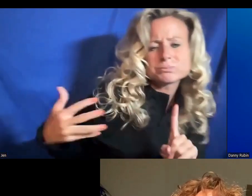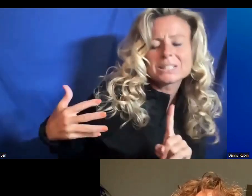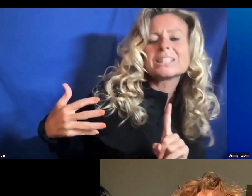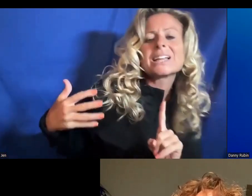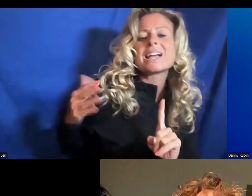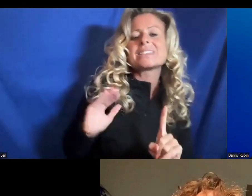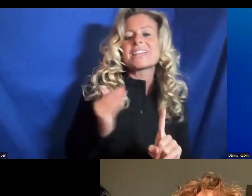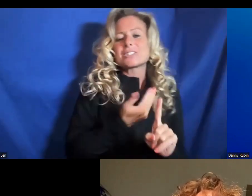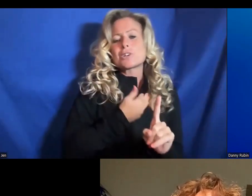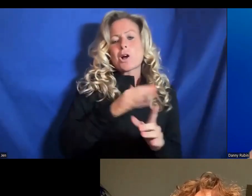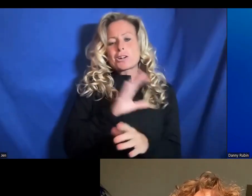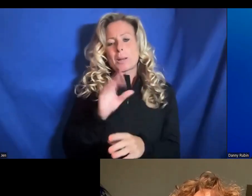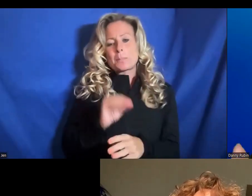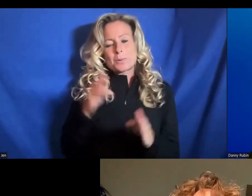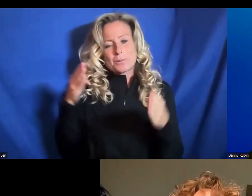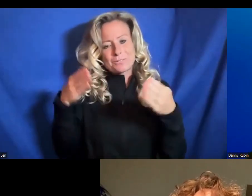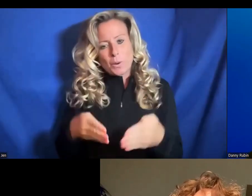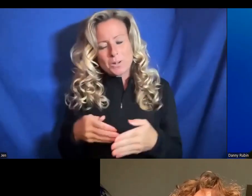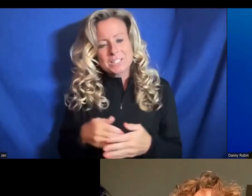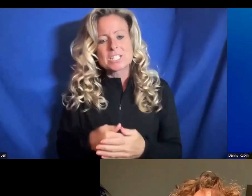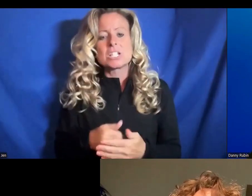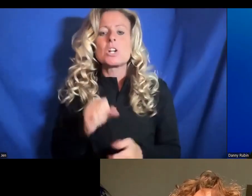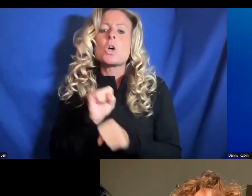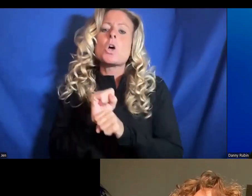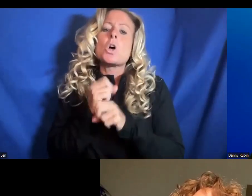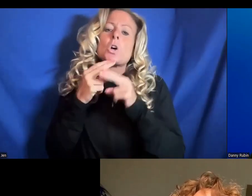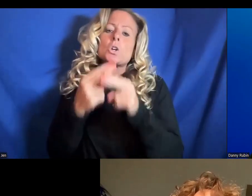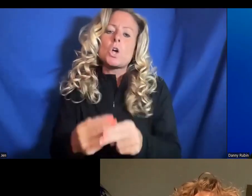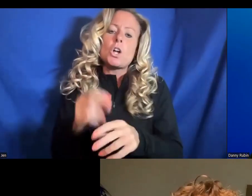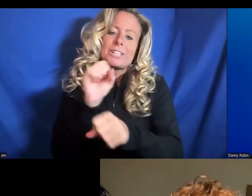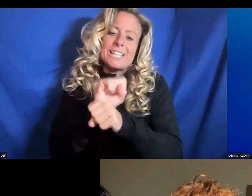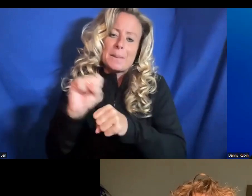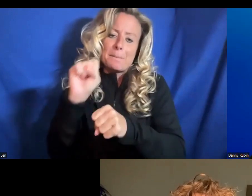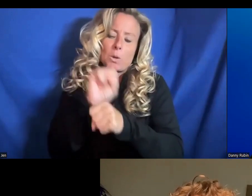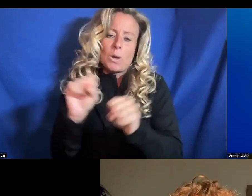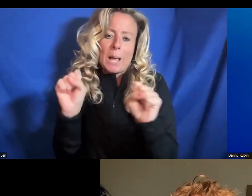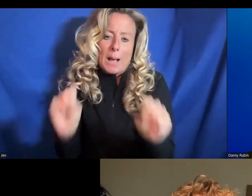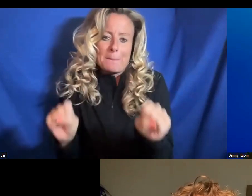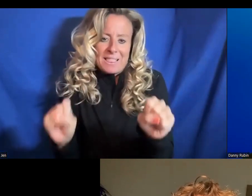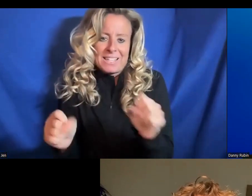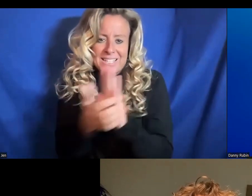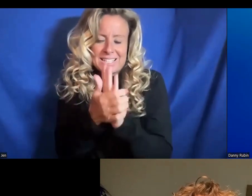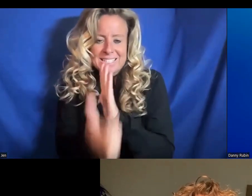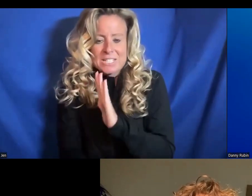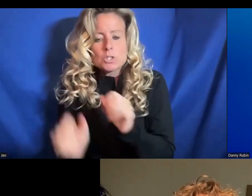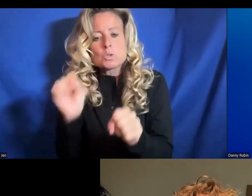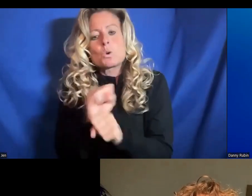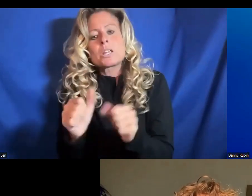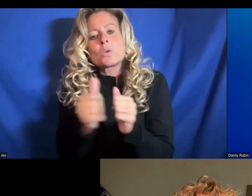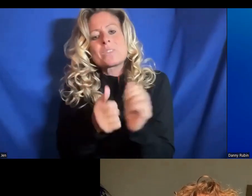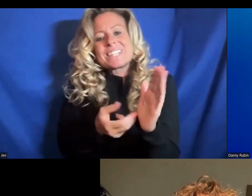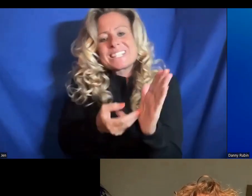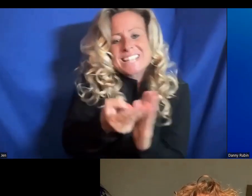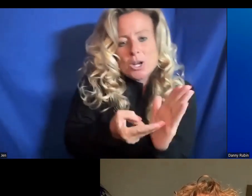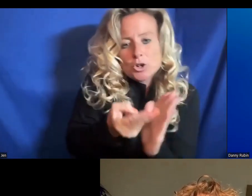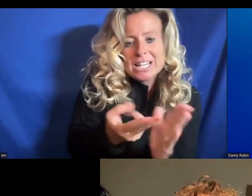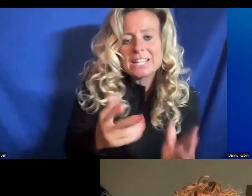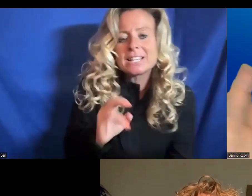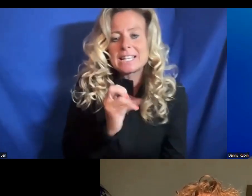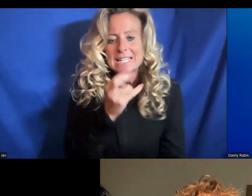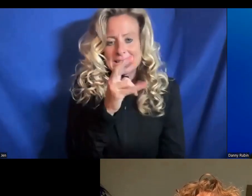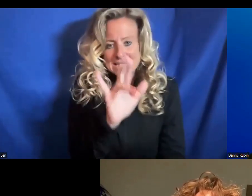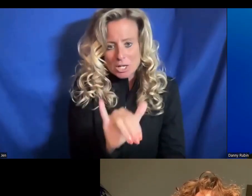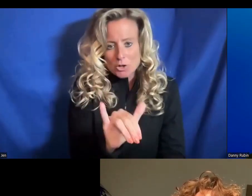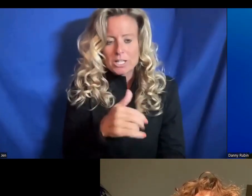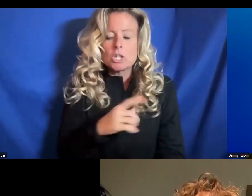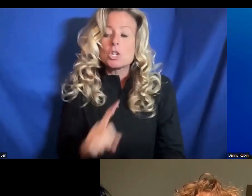company focuses on is these what they call these employability skills, the work ethic, the integrity. What's another example of work ethic? Showing